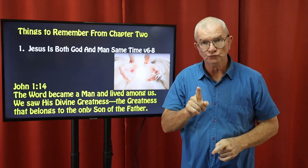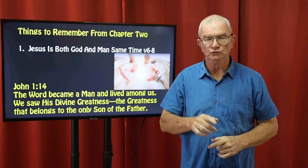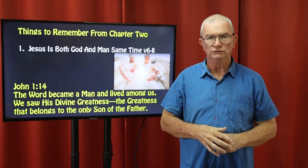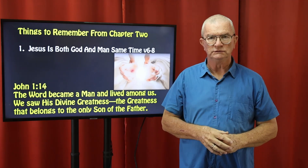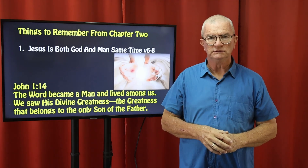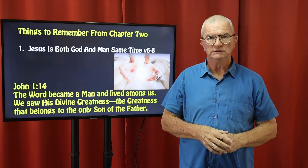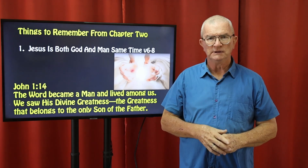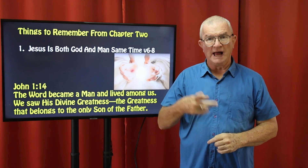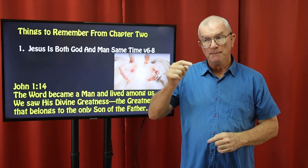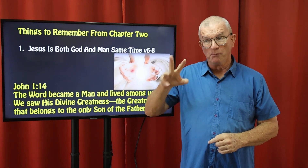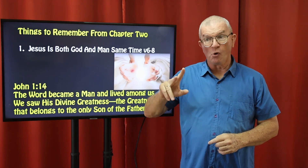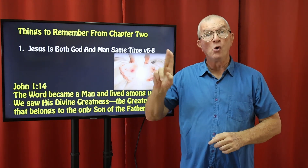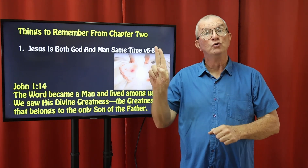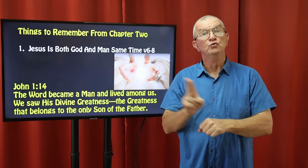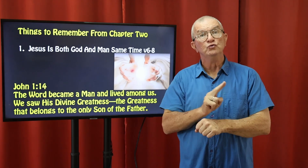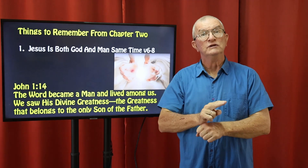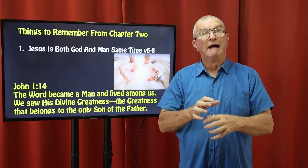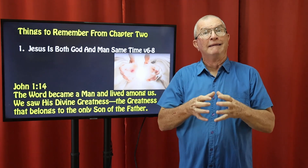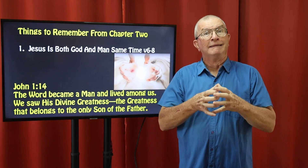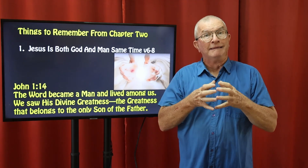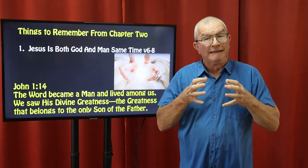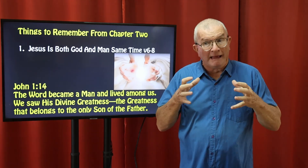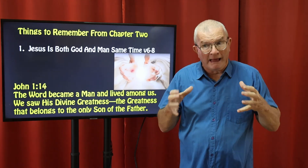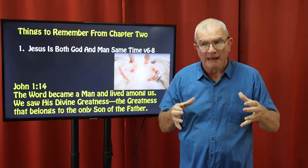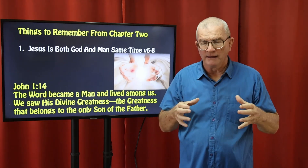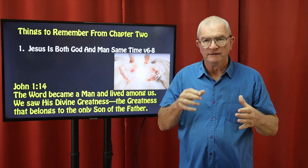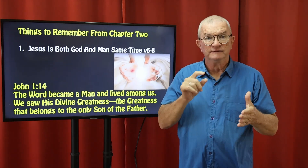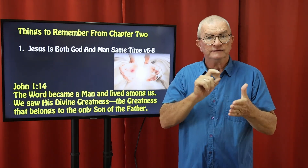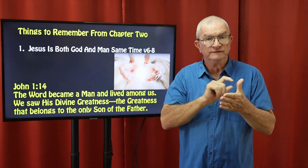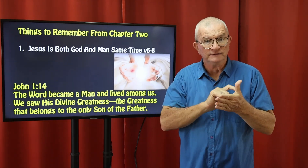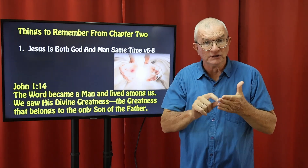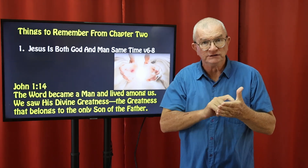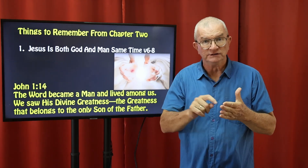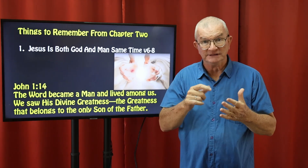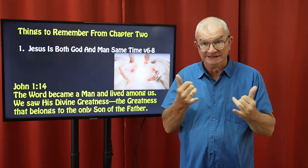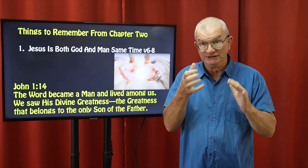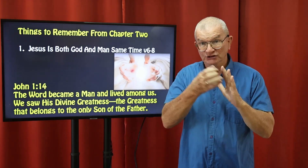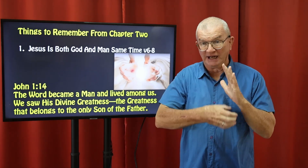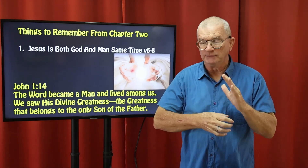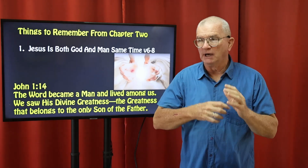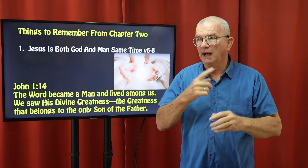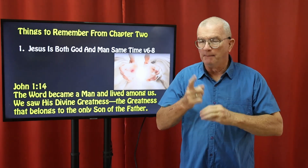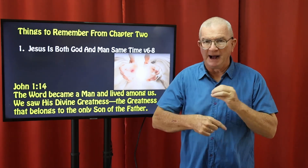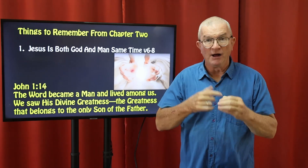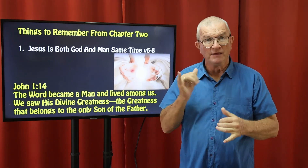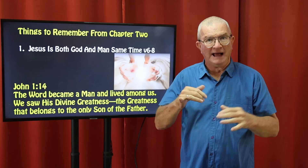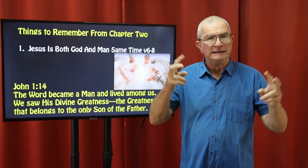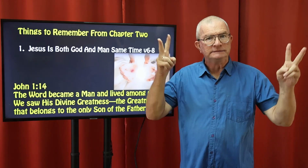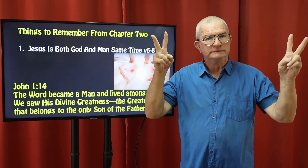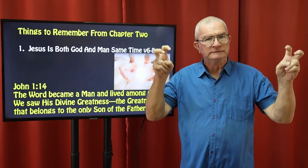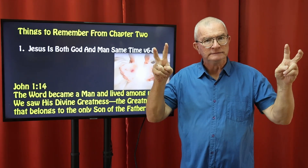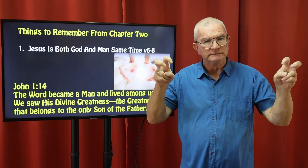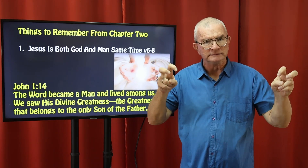true. Paul uses that a lot in this chapter about this